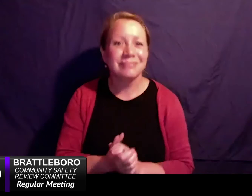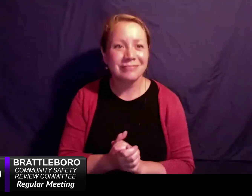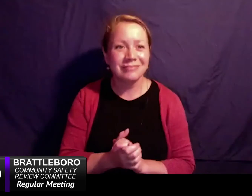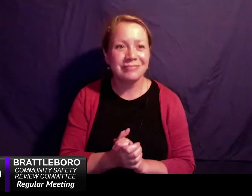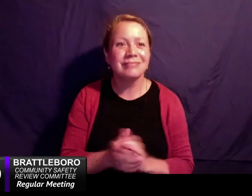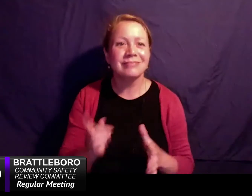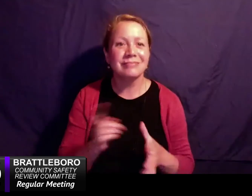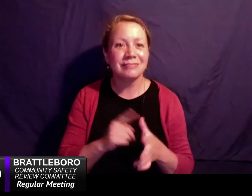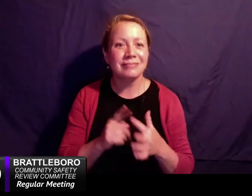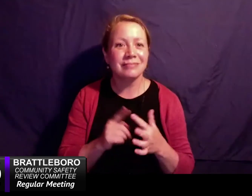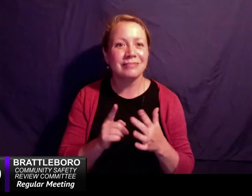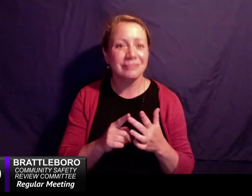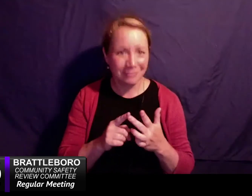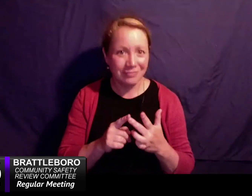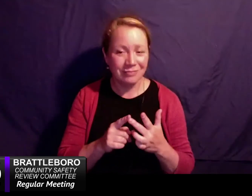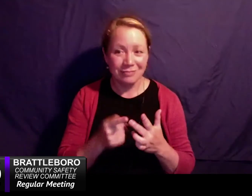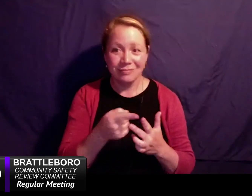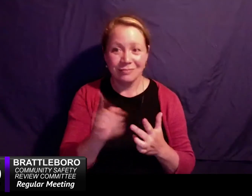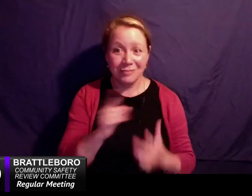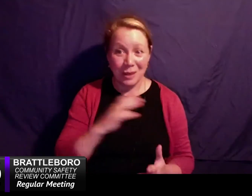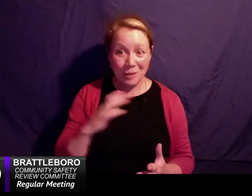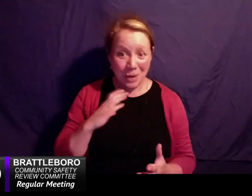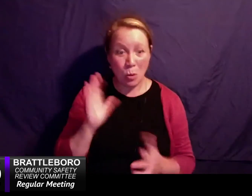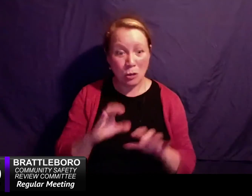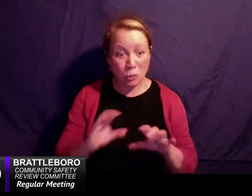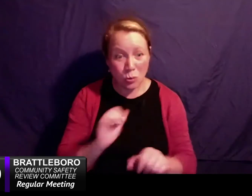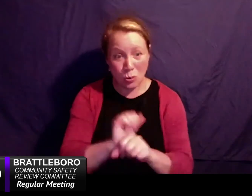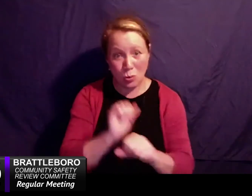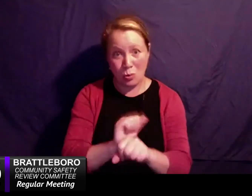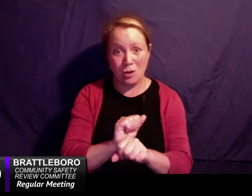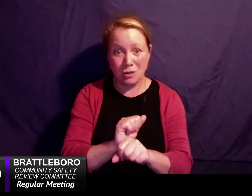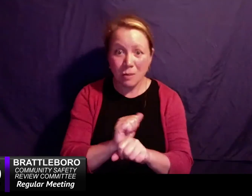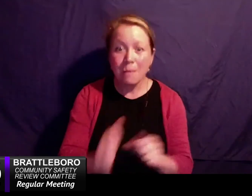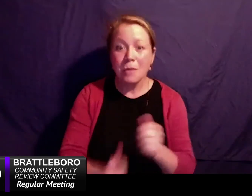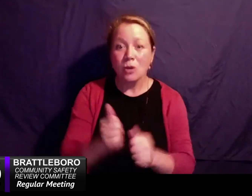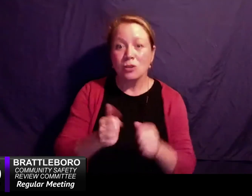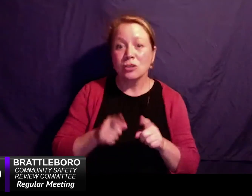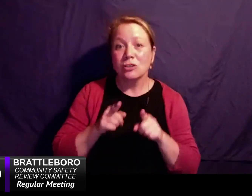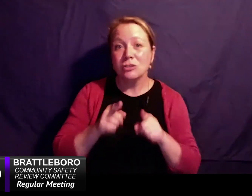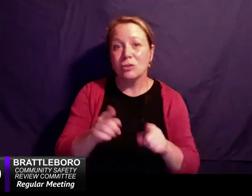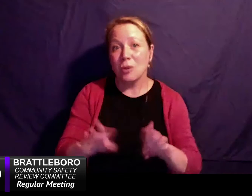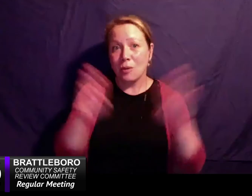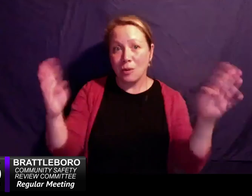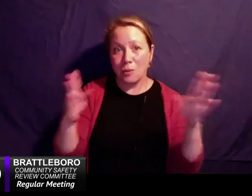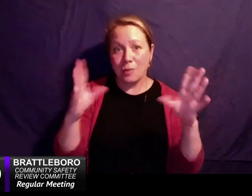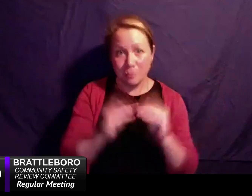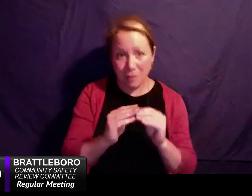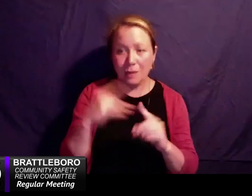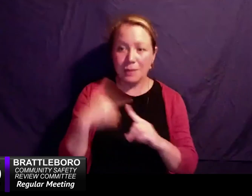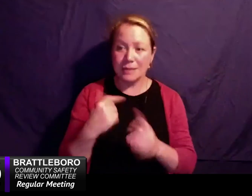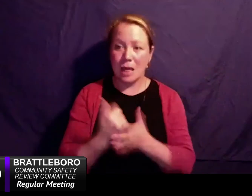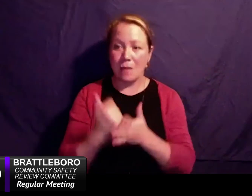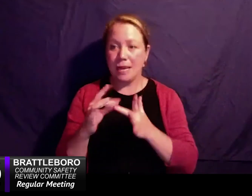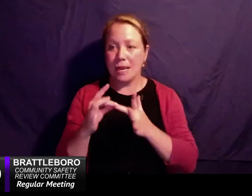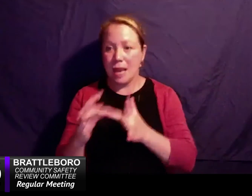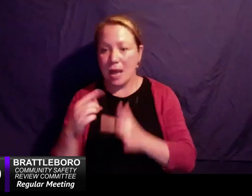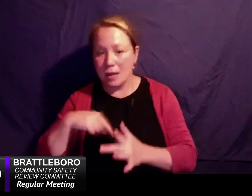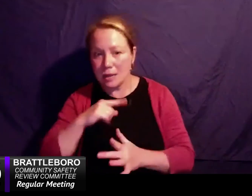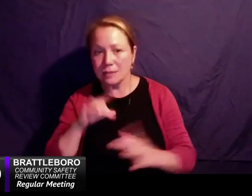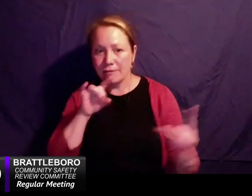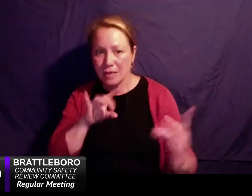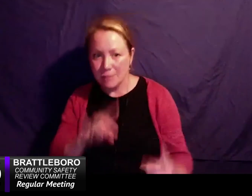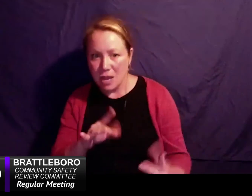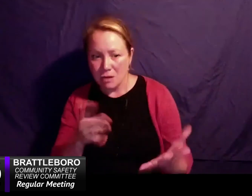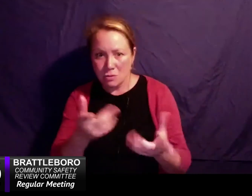that will be doing this work mostly in open meetings and helping guide us and give feedback and do some of